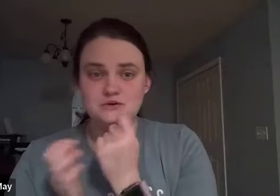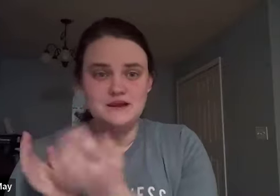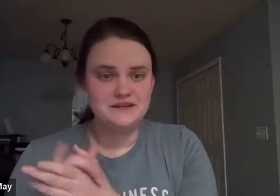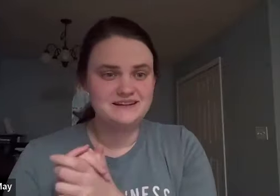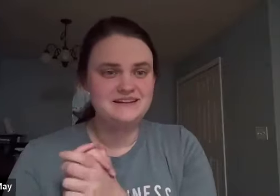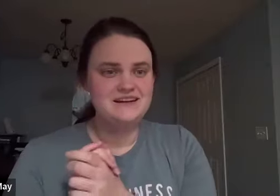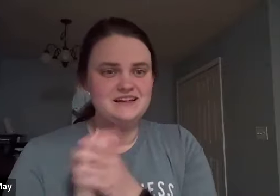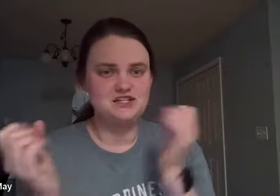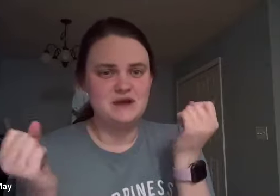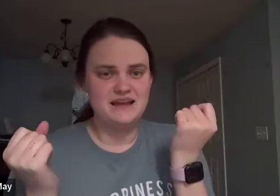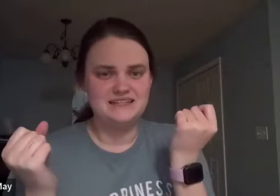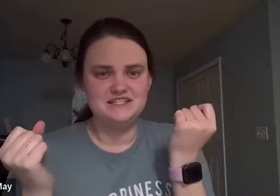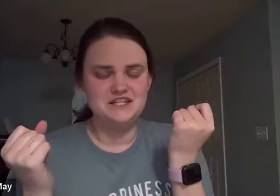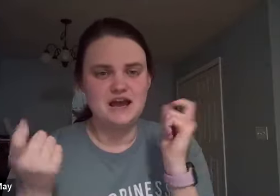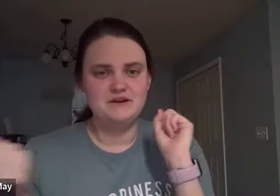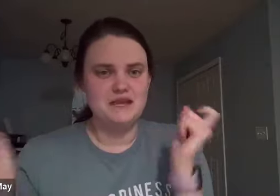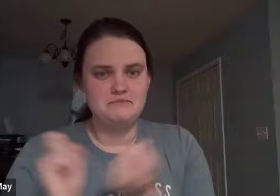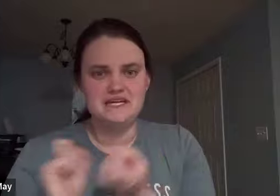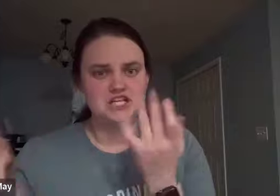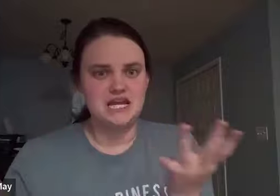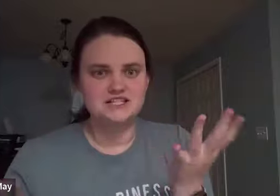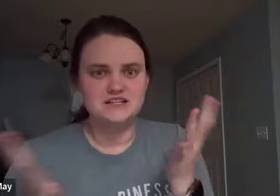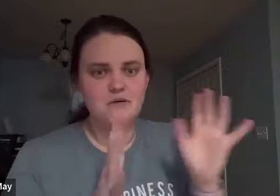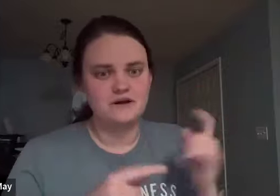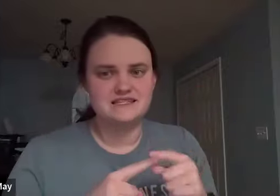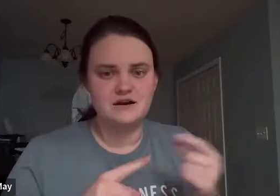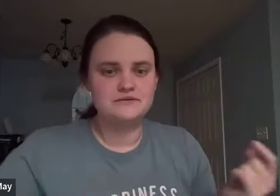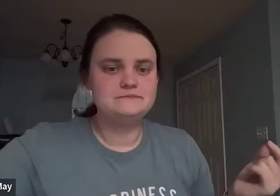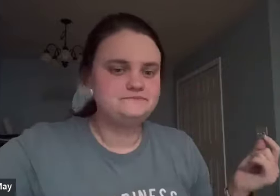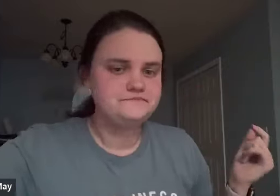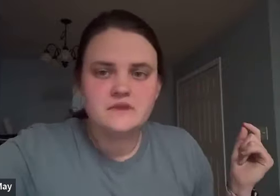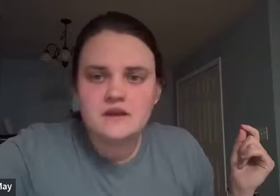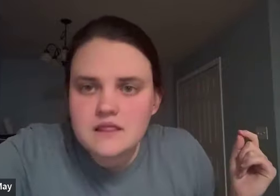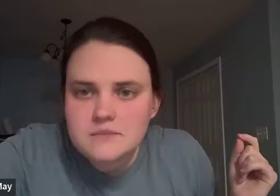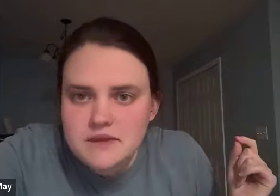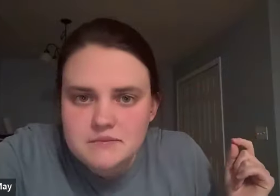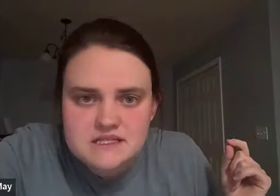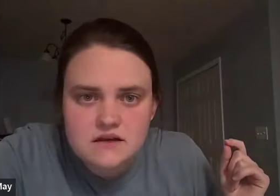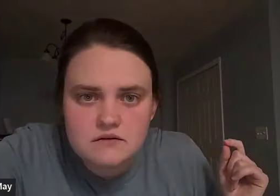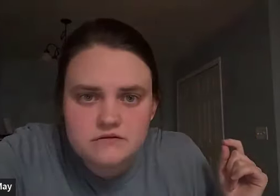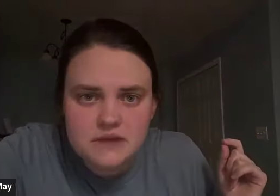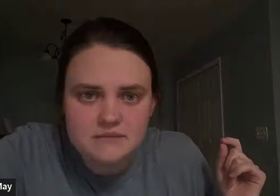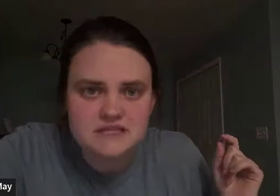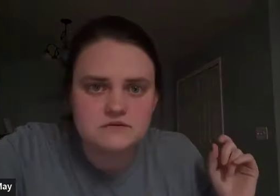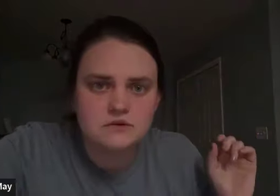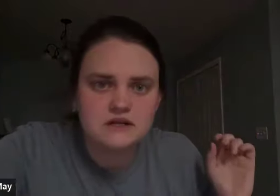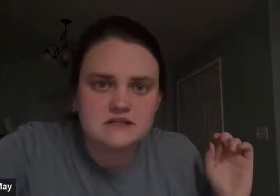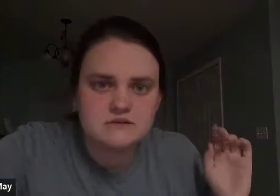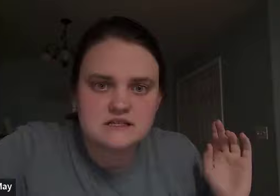in my opinion, because it's not having to make a big change to that word itself. Let me pin myself real quick because I realize I'm